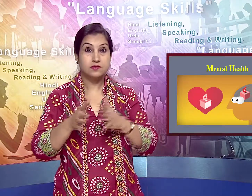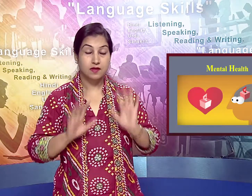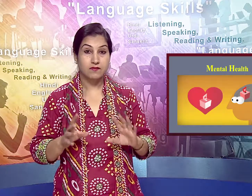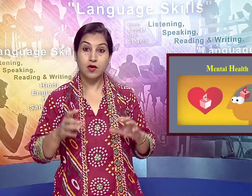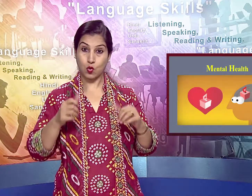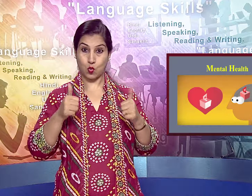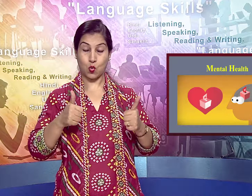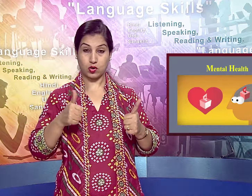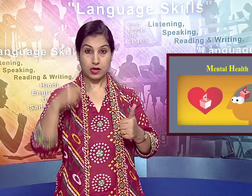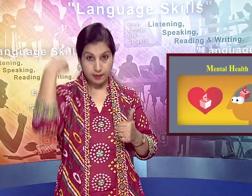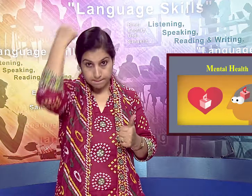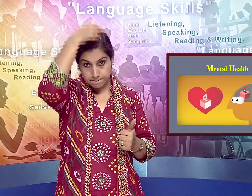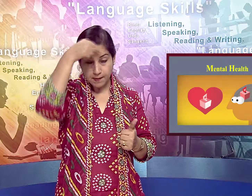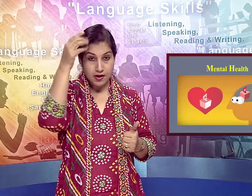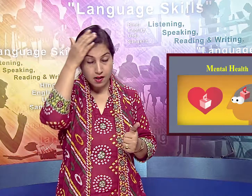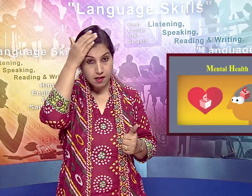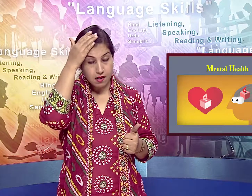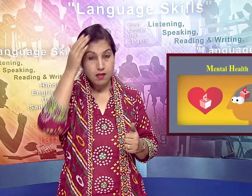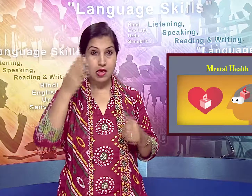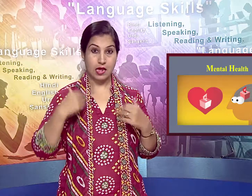of good mental health.